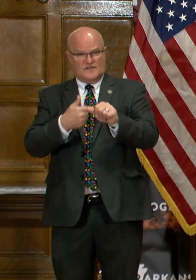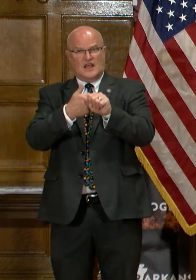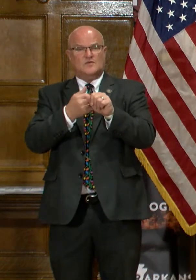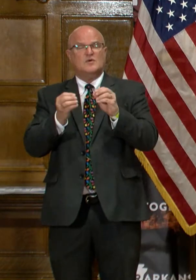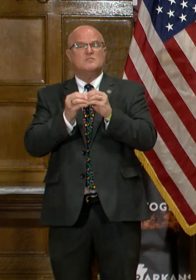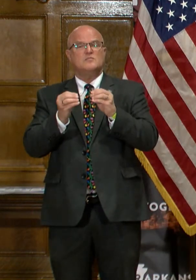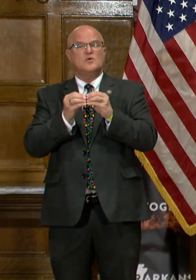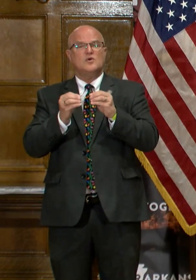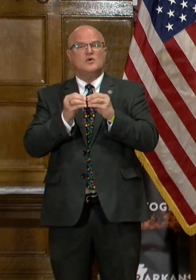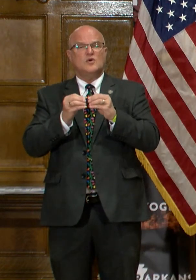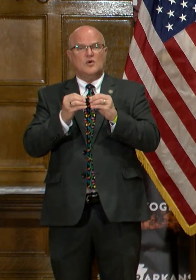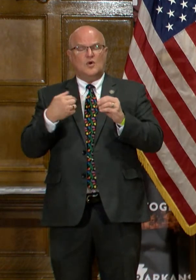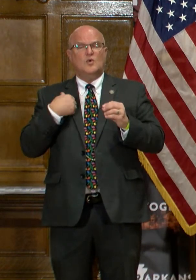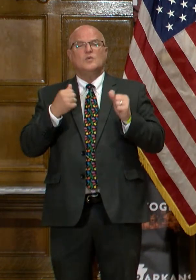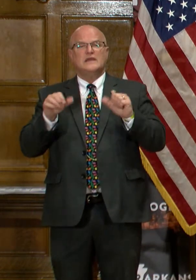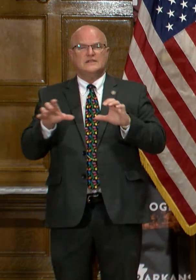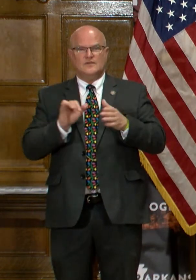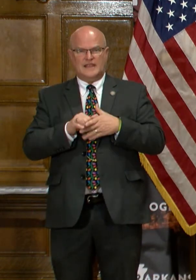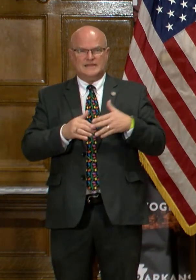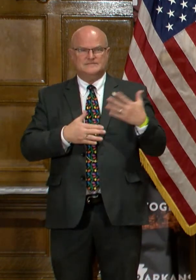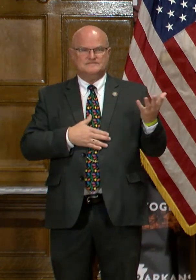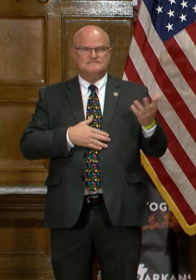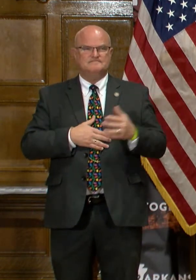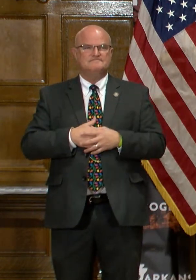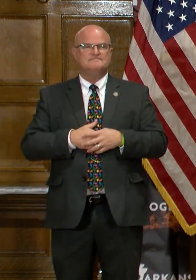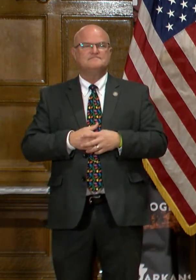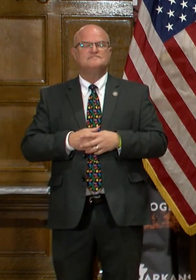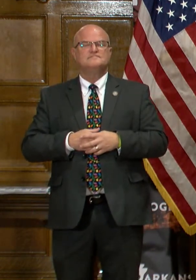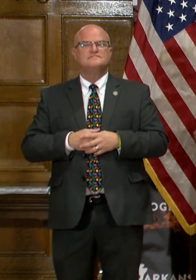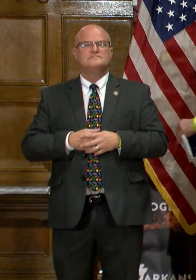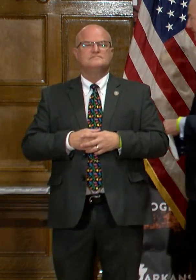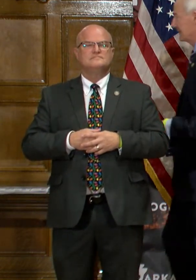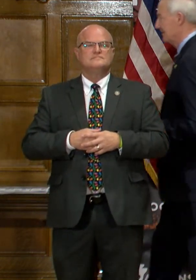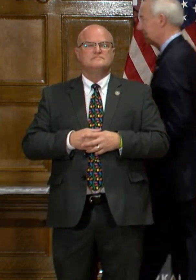up, we can do so. Dr. Sima.